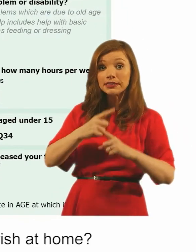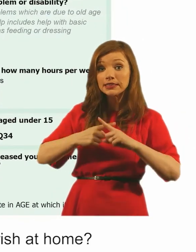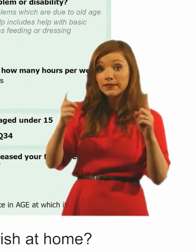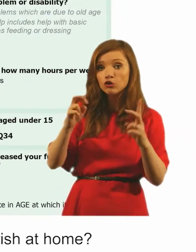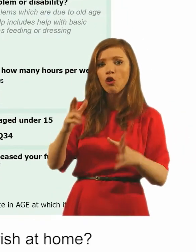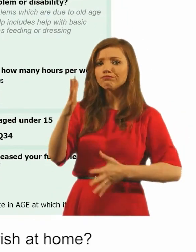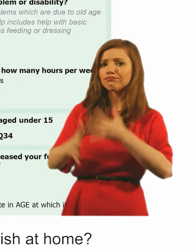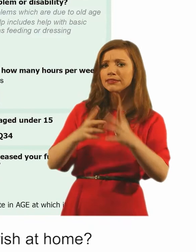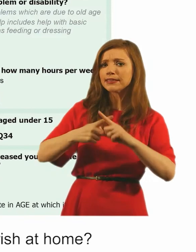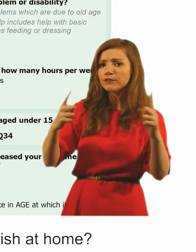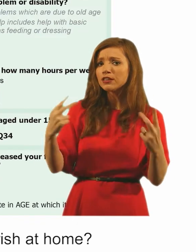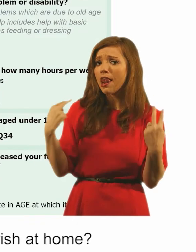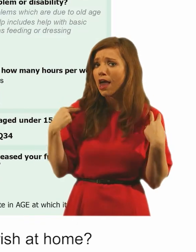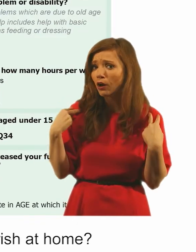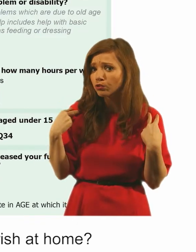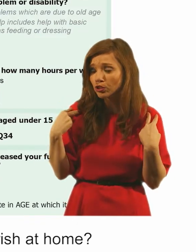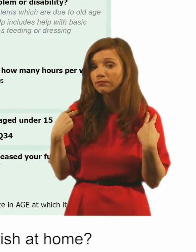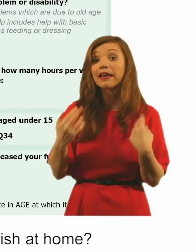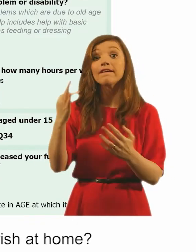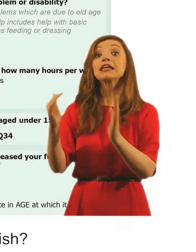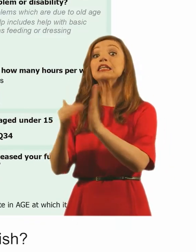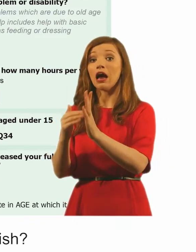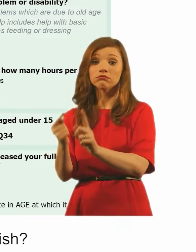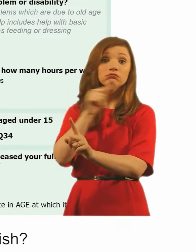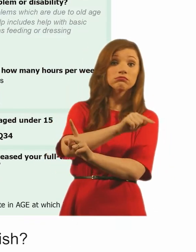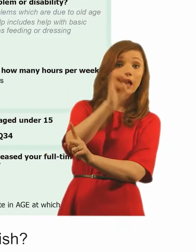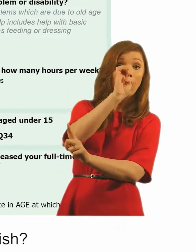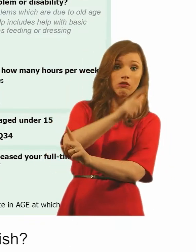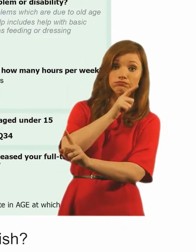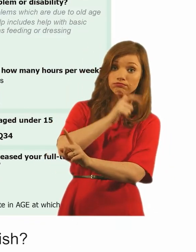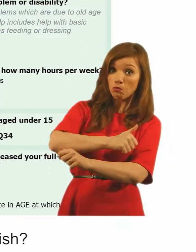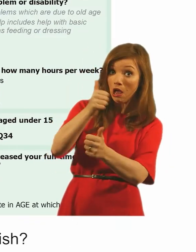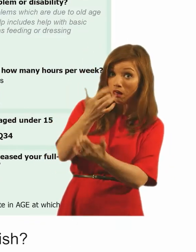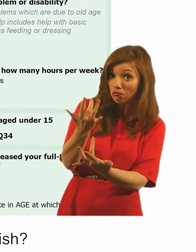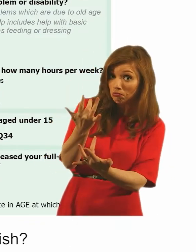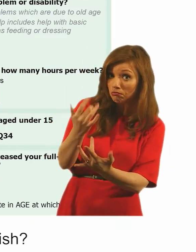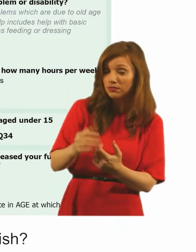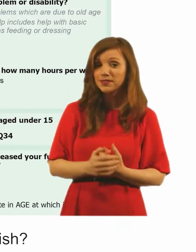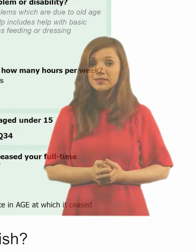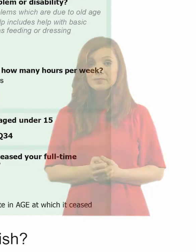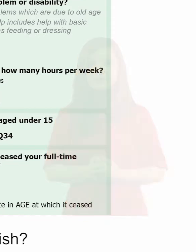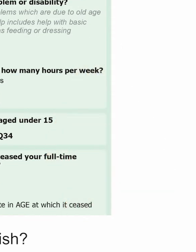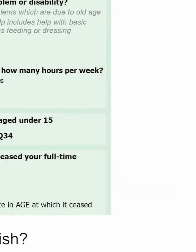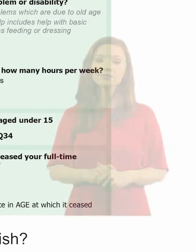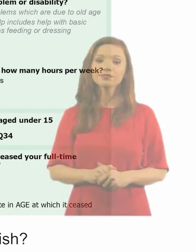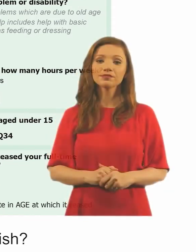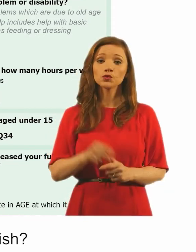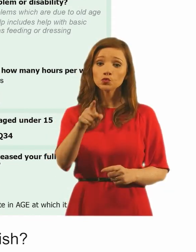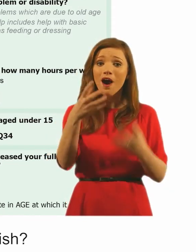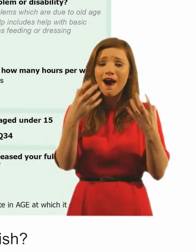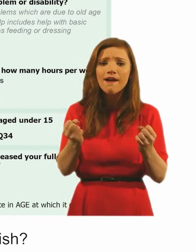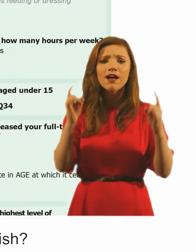Do you speak a language other than English or Irish at home? And if yes, how well do you speak English?